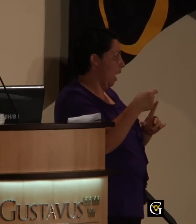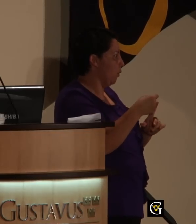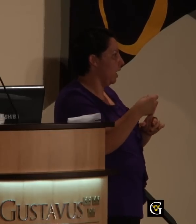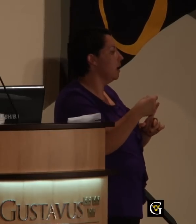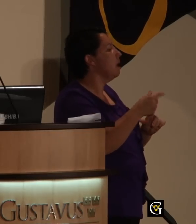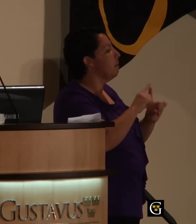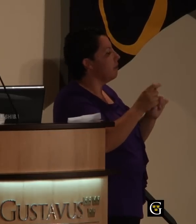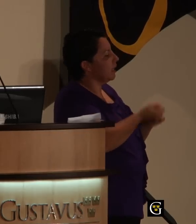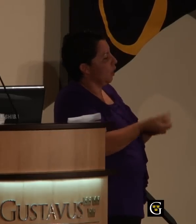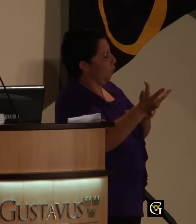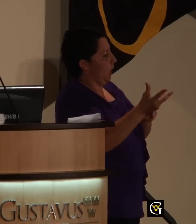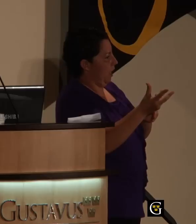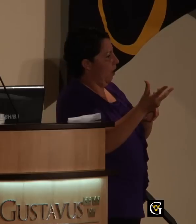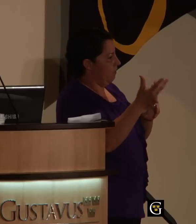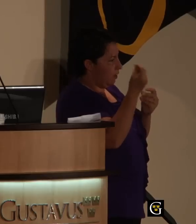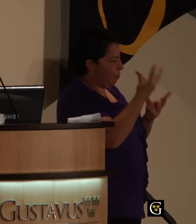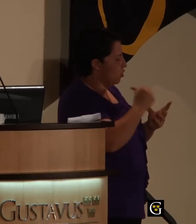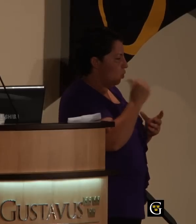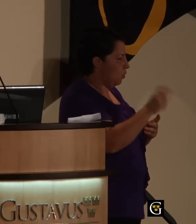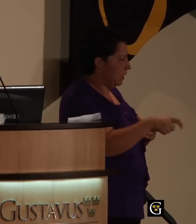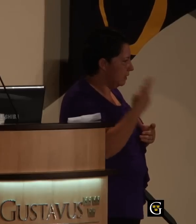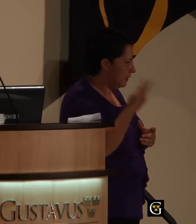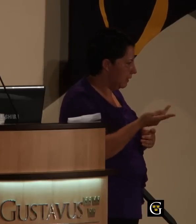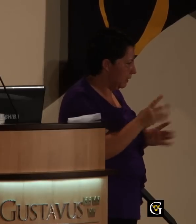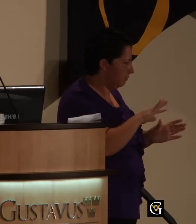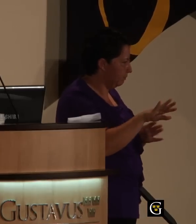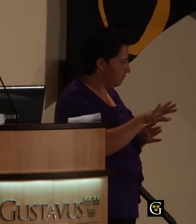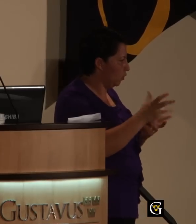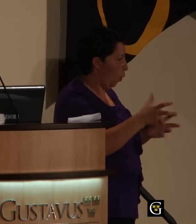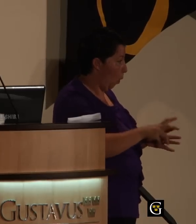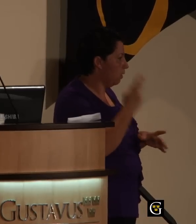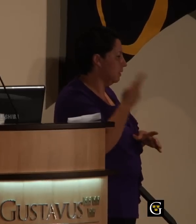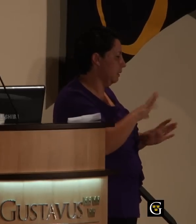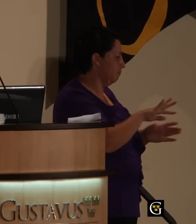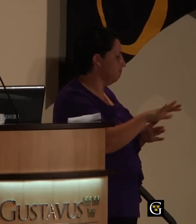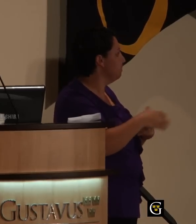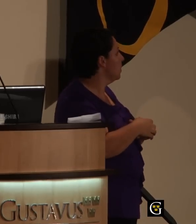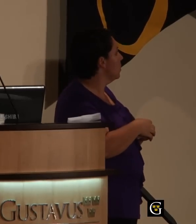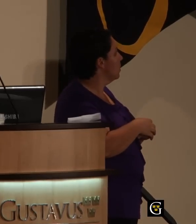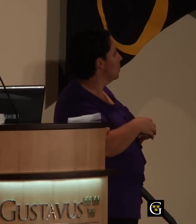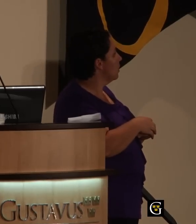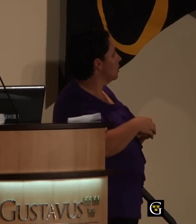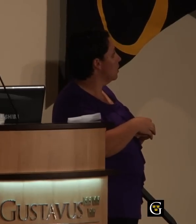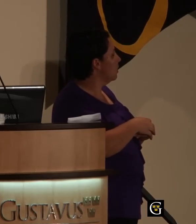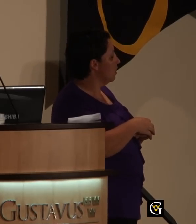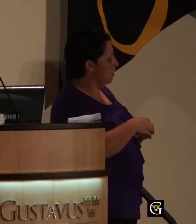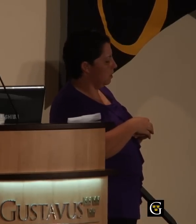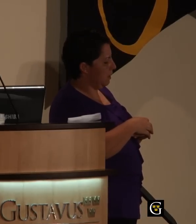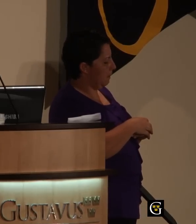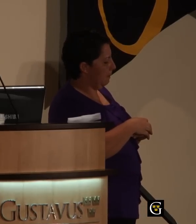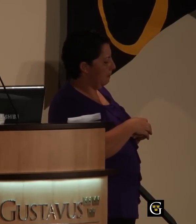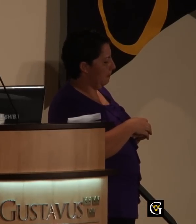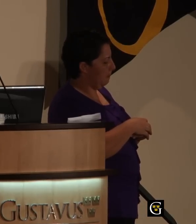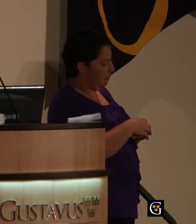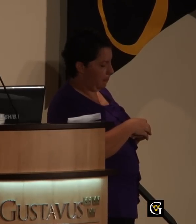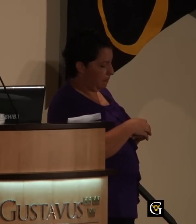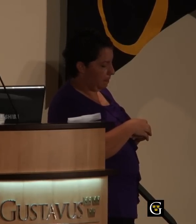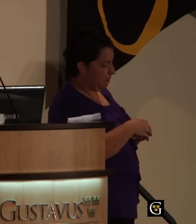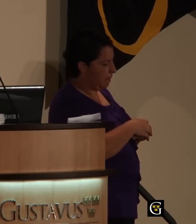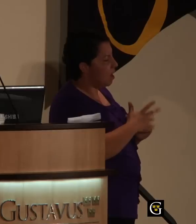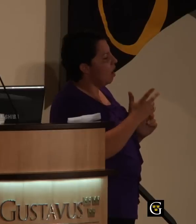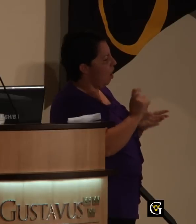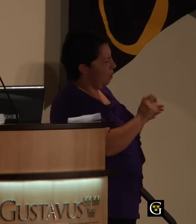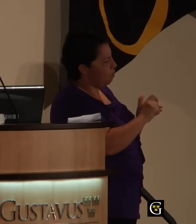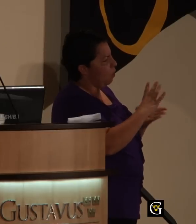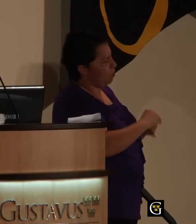This is why we start to peel apart various aspects of brain function. I wrote a story on this, The Wire, which came out about 2 years ago,